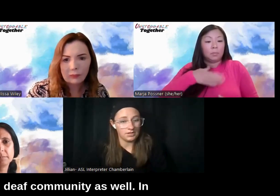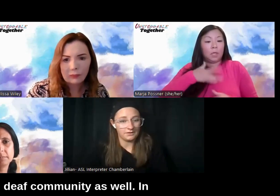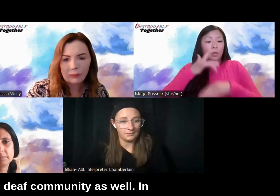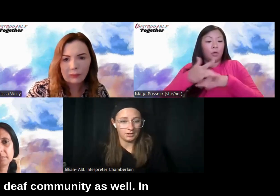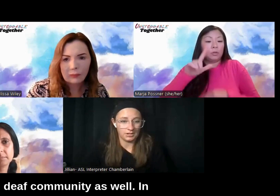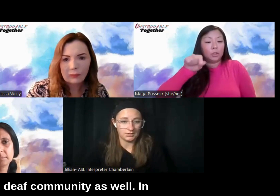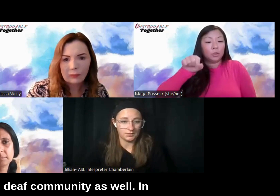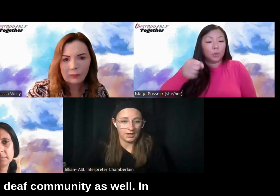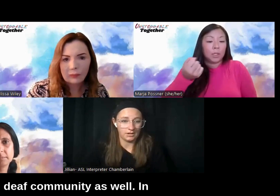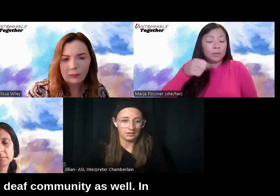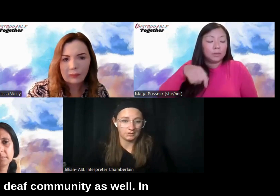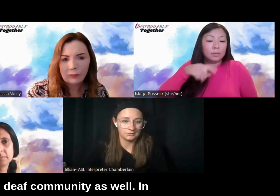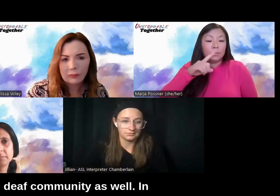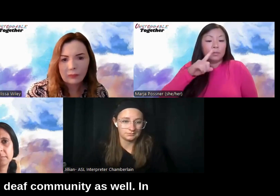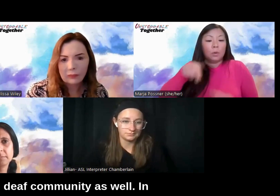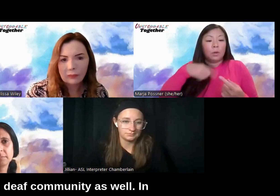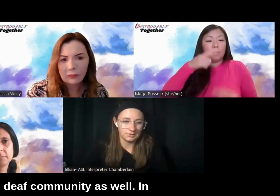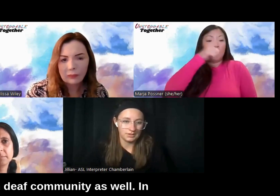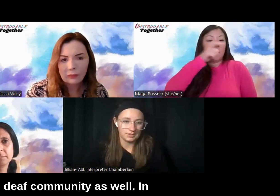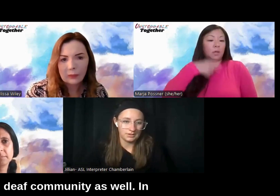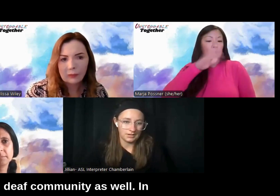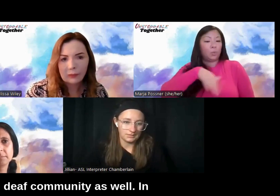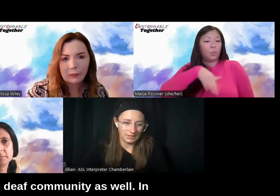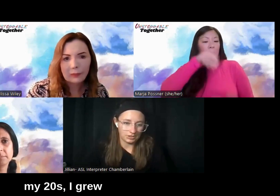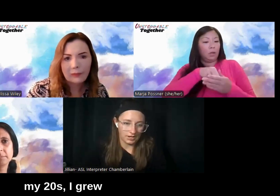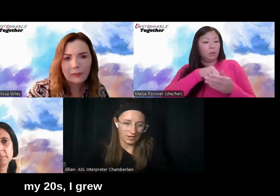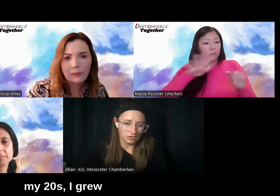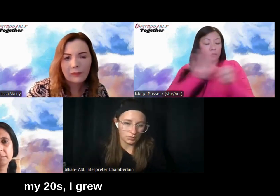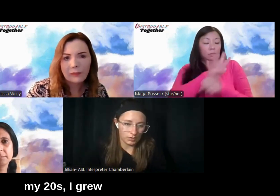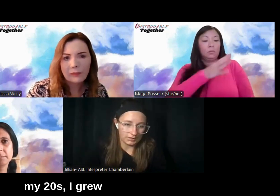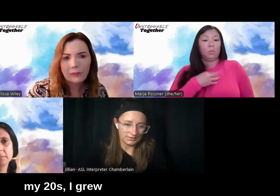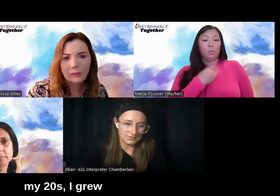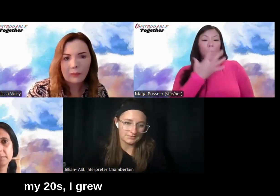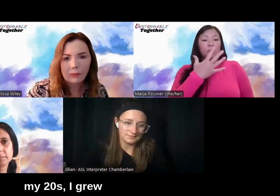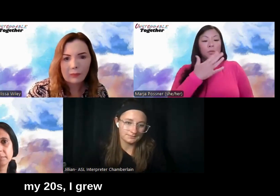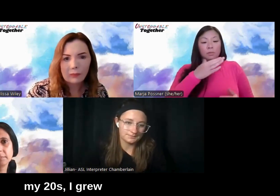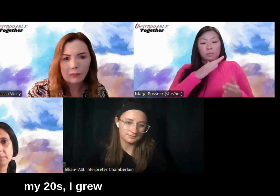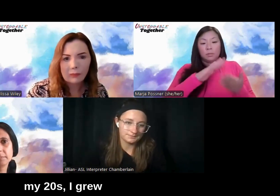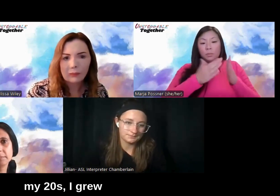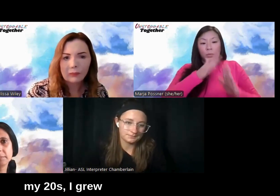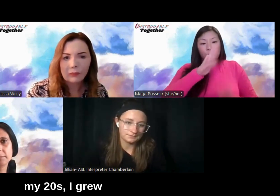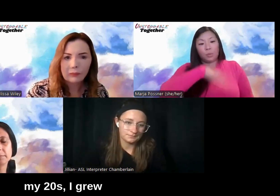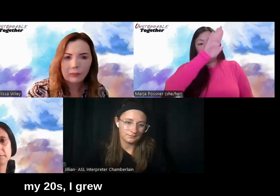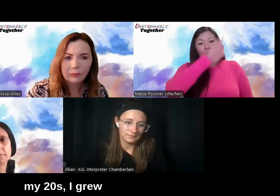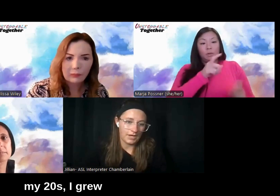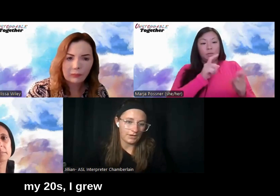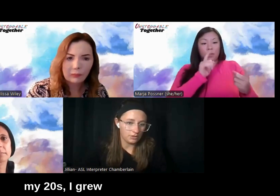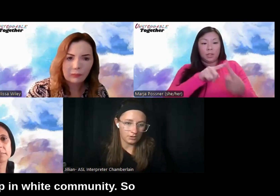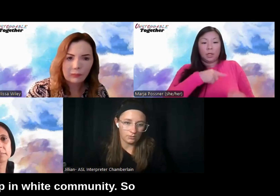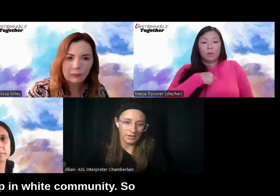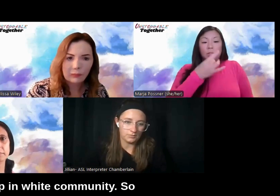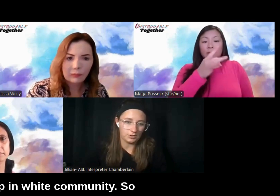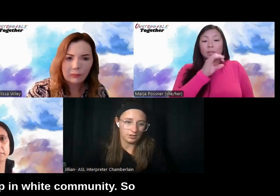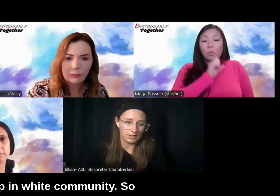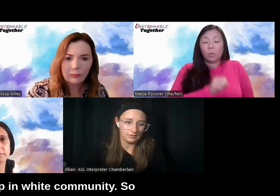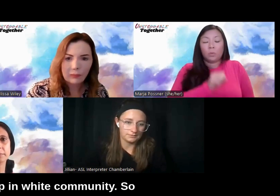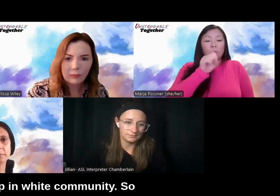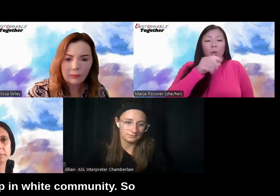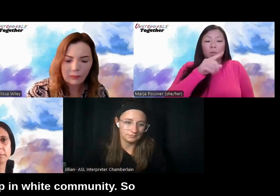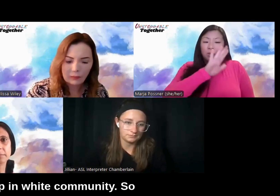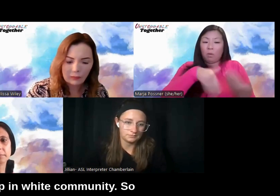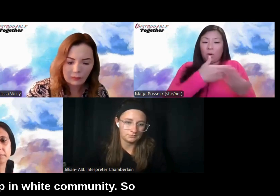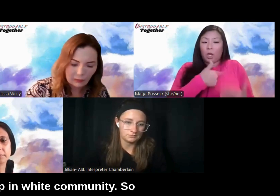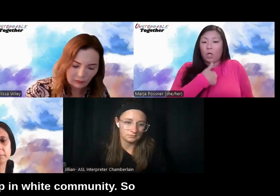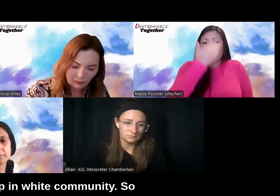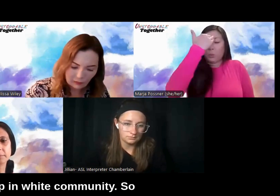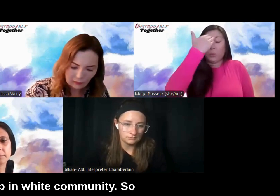with my own deaf community as well. In my 20s, I grew up in a white community.